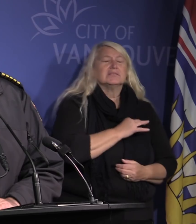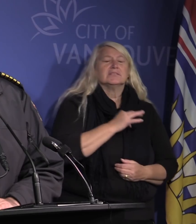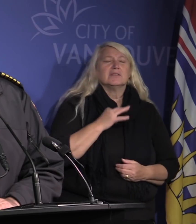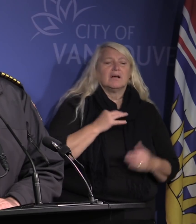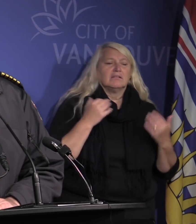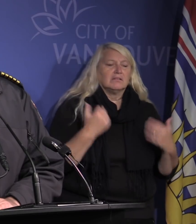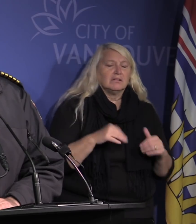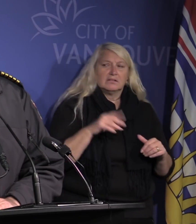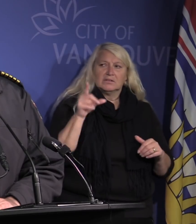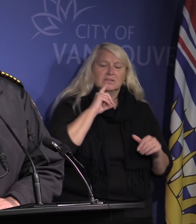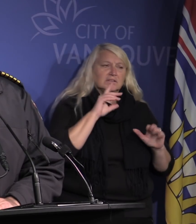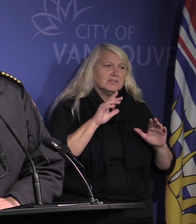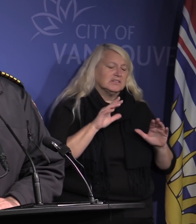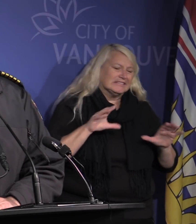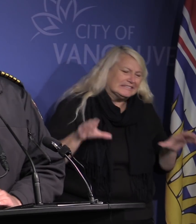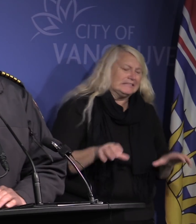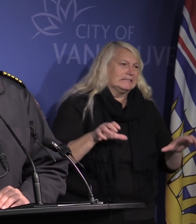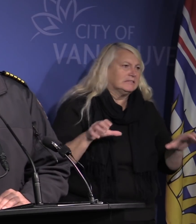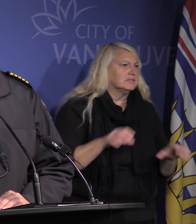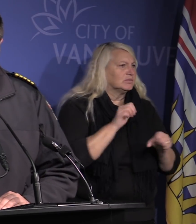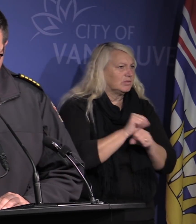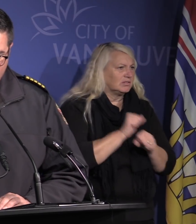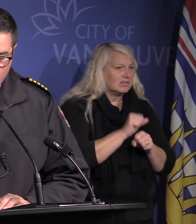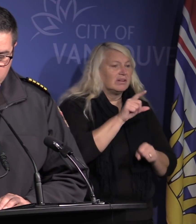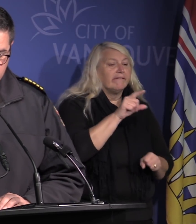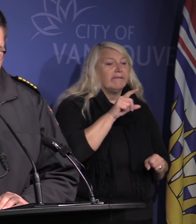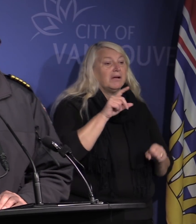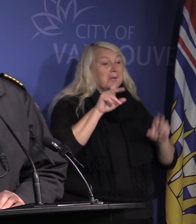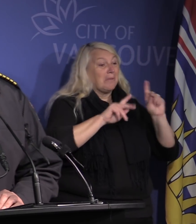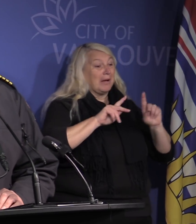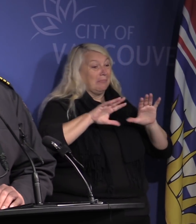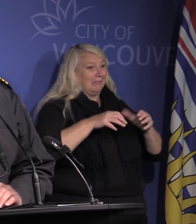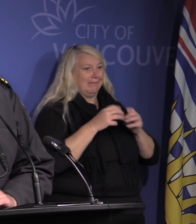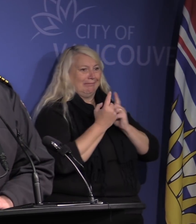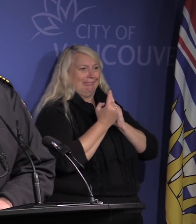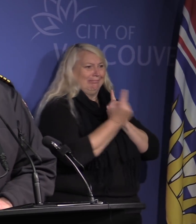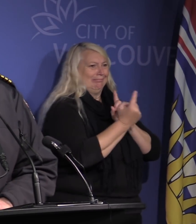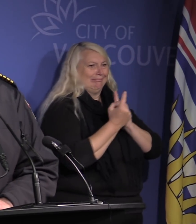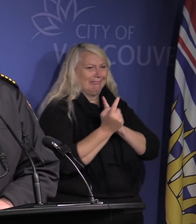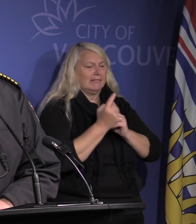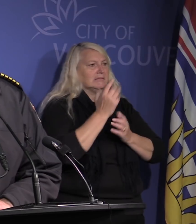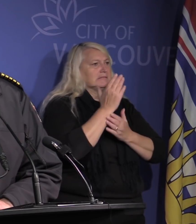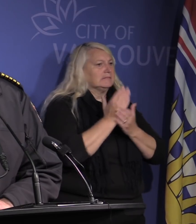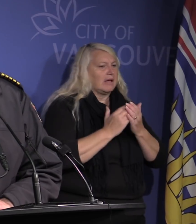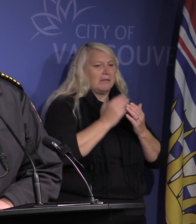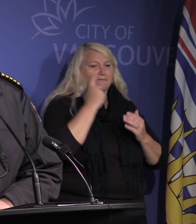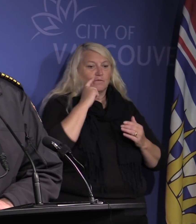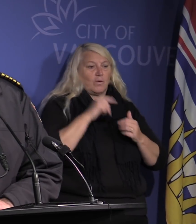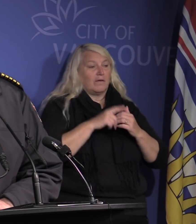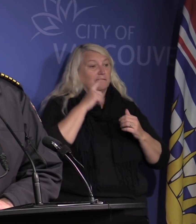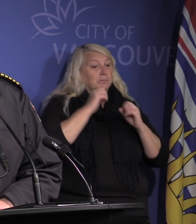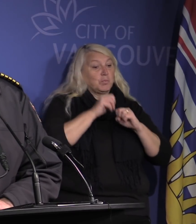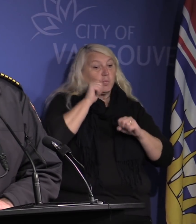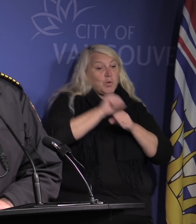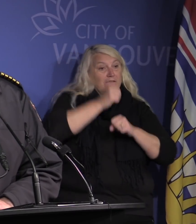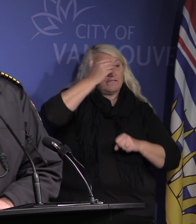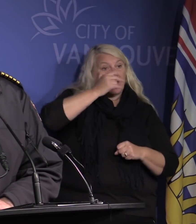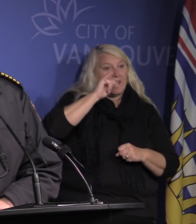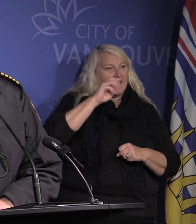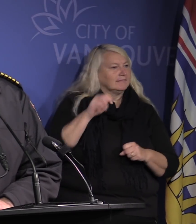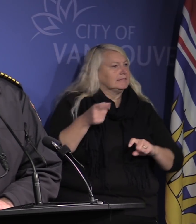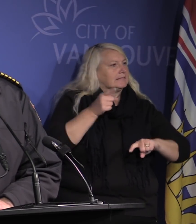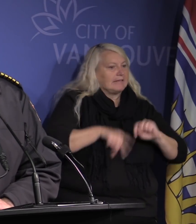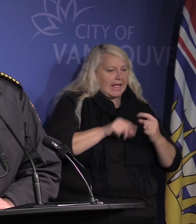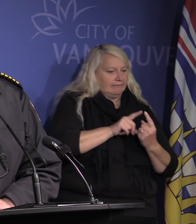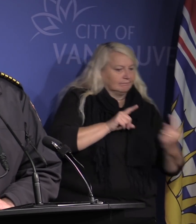work. Social distancing is not always a clear option for first responders and frontline workers.